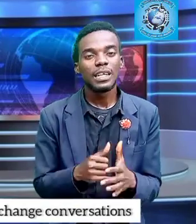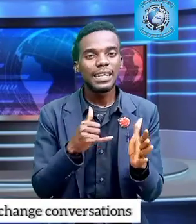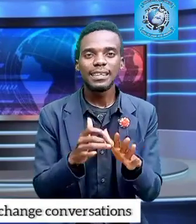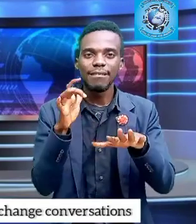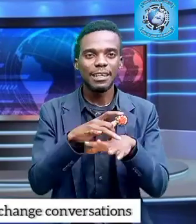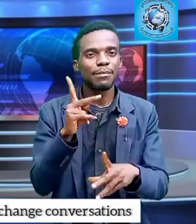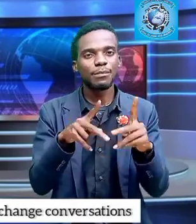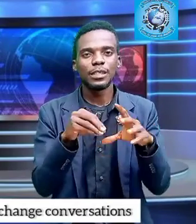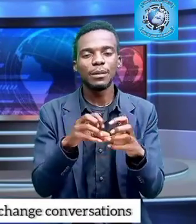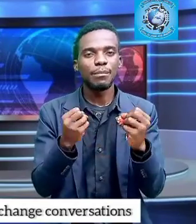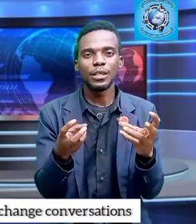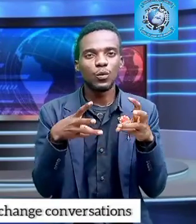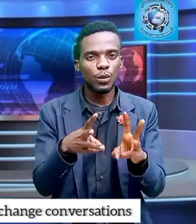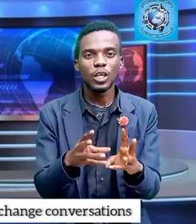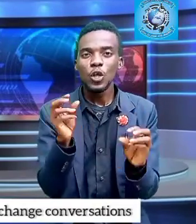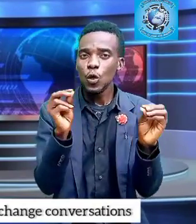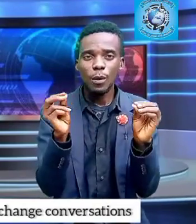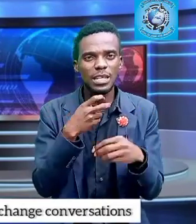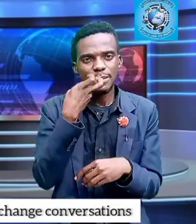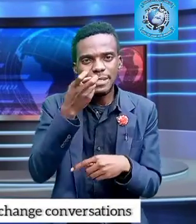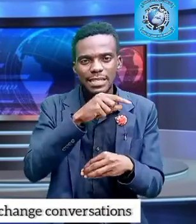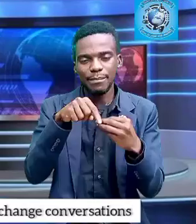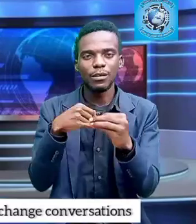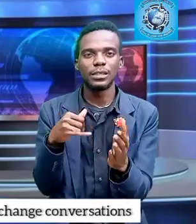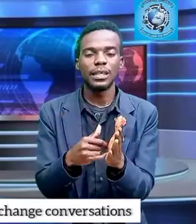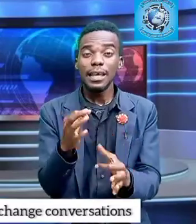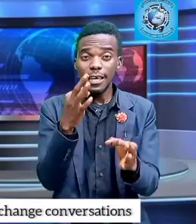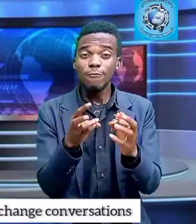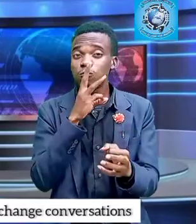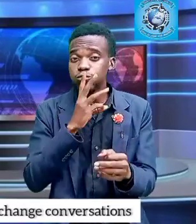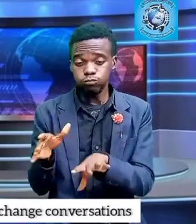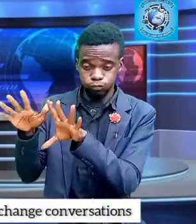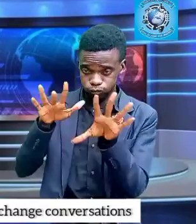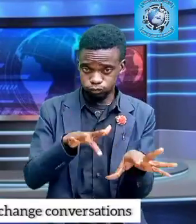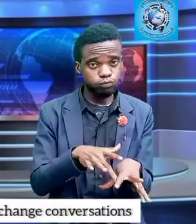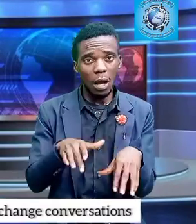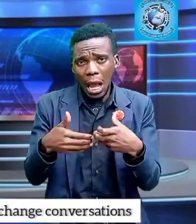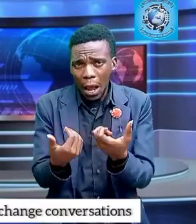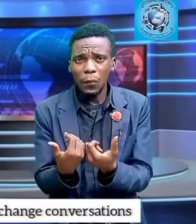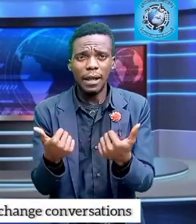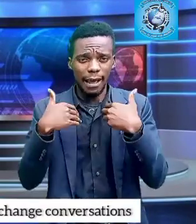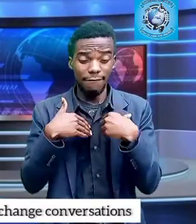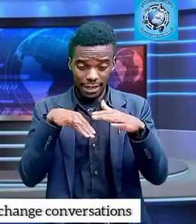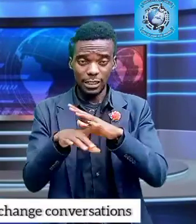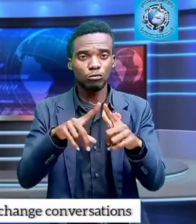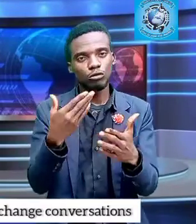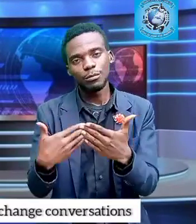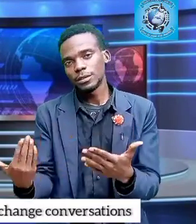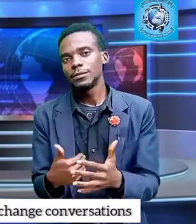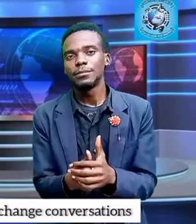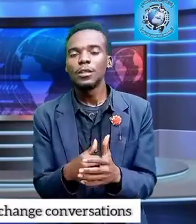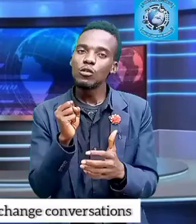in so many ways. Nobody is speaking on their behalf. If the flood occurs, how will they get access to certain things?